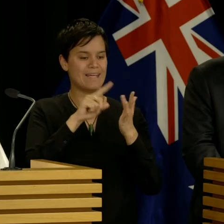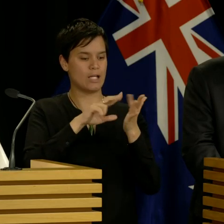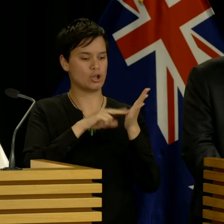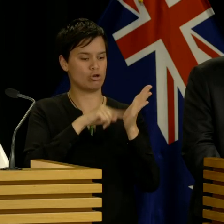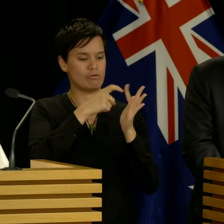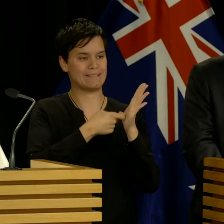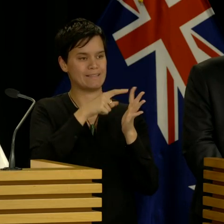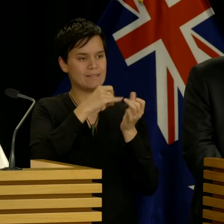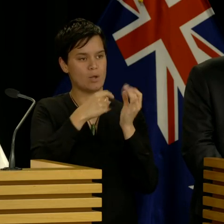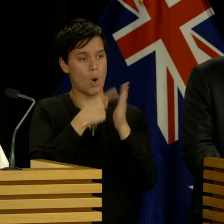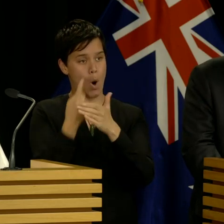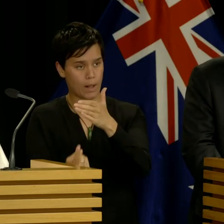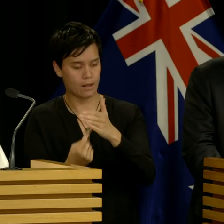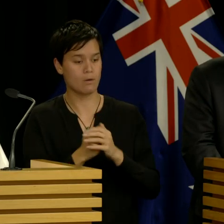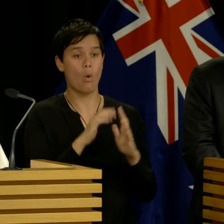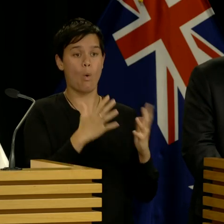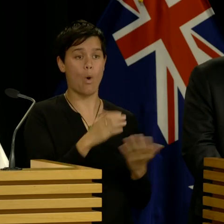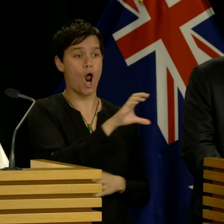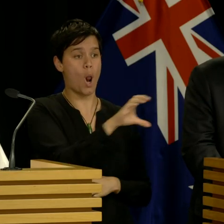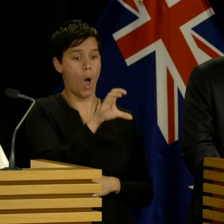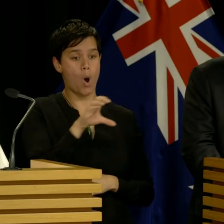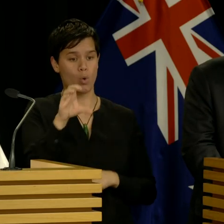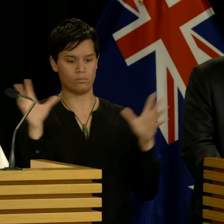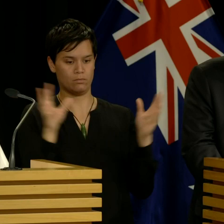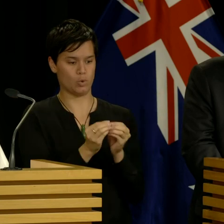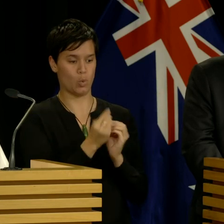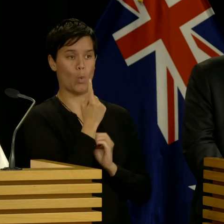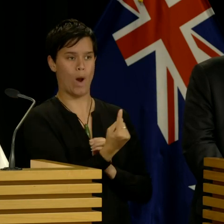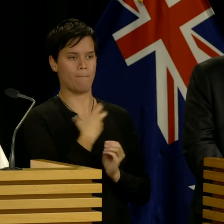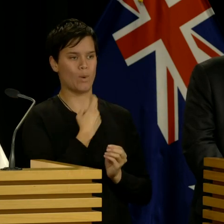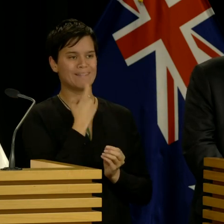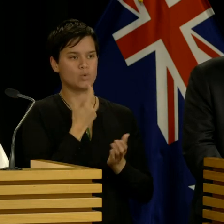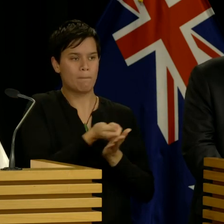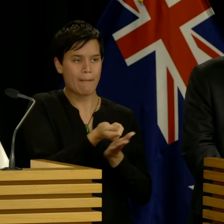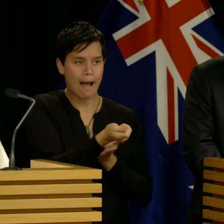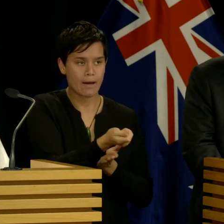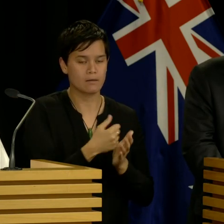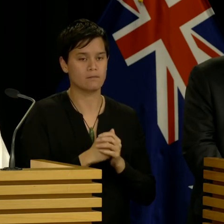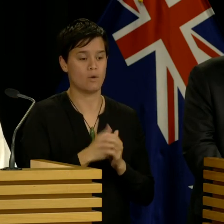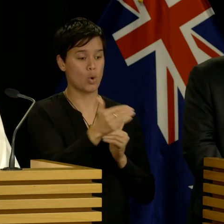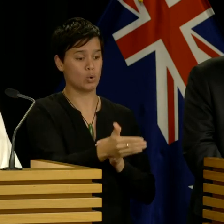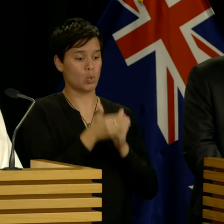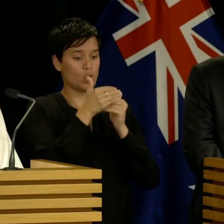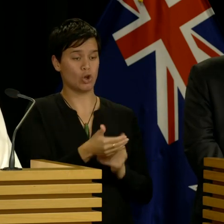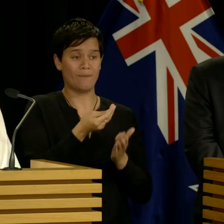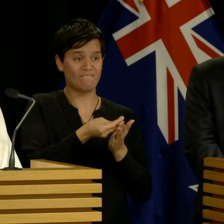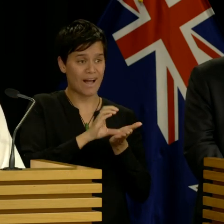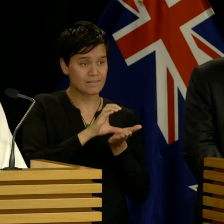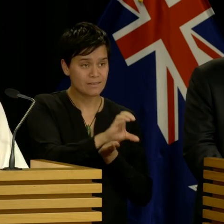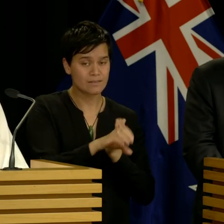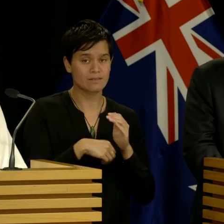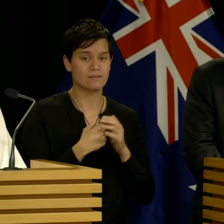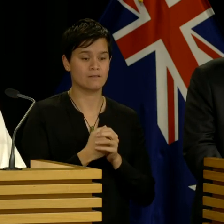loans, consolidating loans to help make repayments more manageable, providing access to short-term funding, and